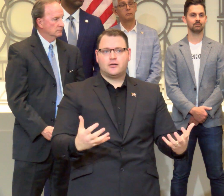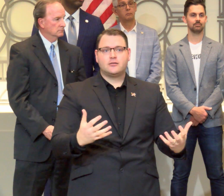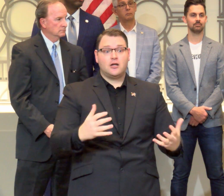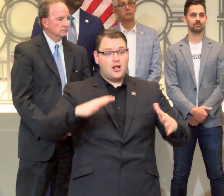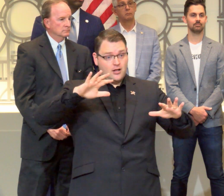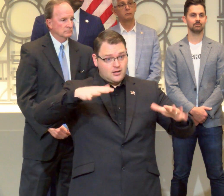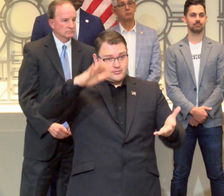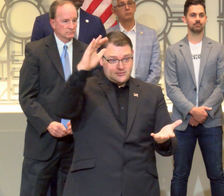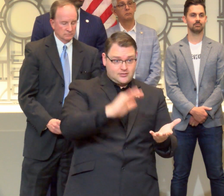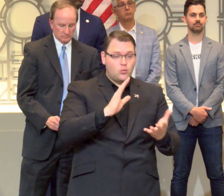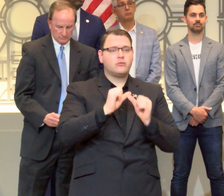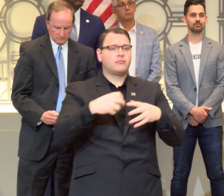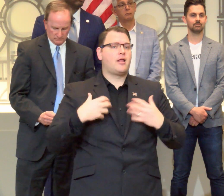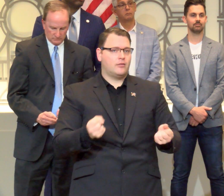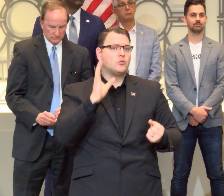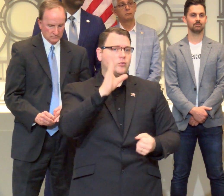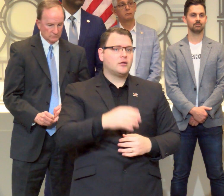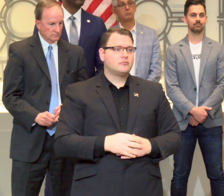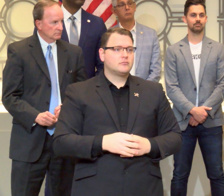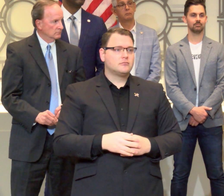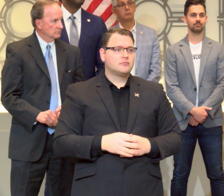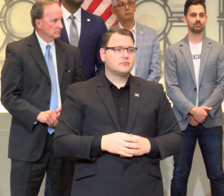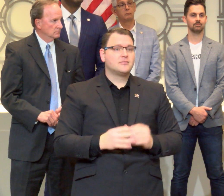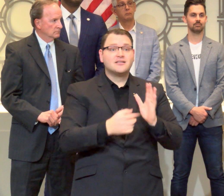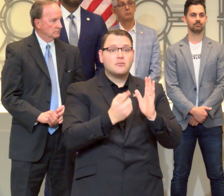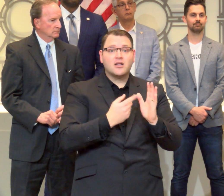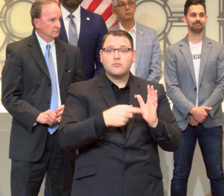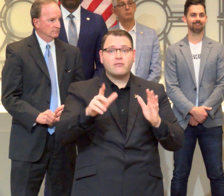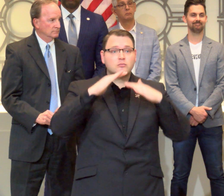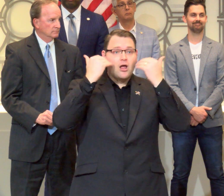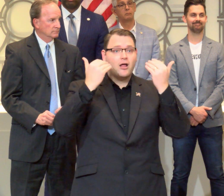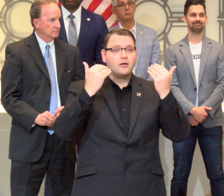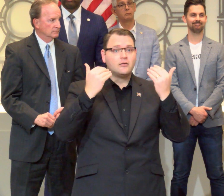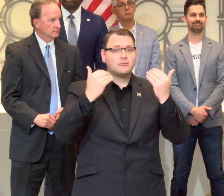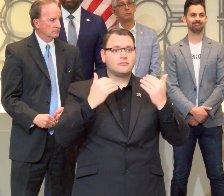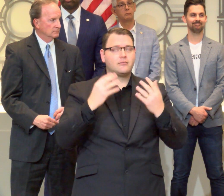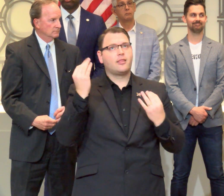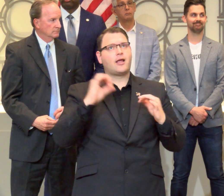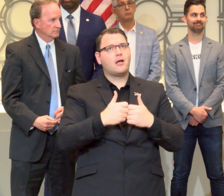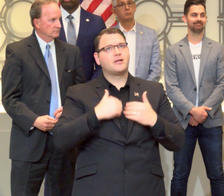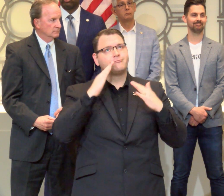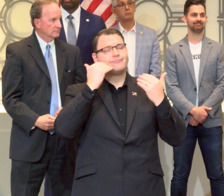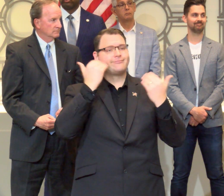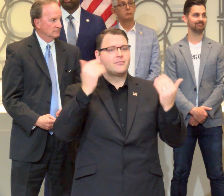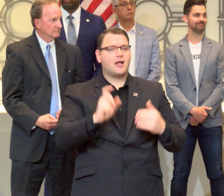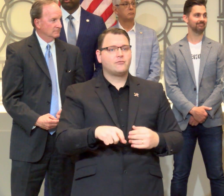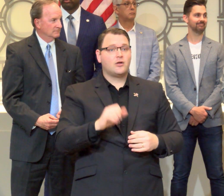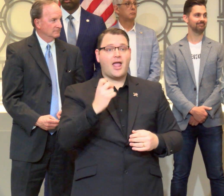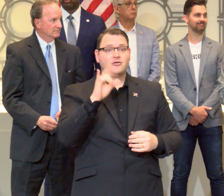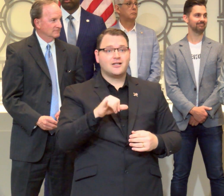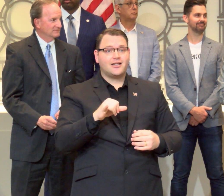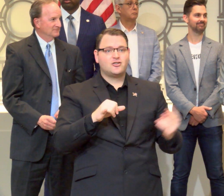you healthy. And then every now and then you just have to find a way to smile. You know, I know when my daughter saw me, I